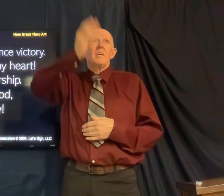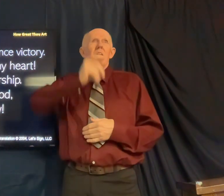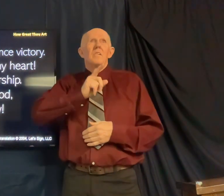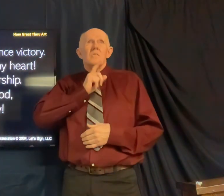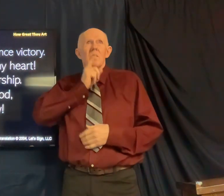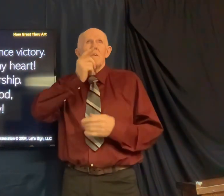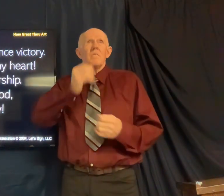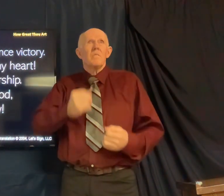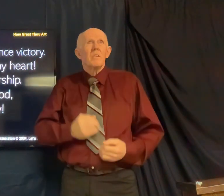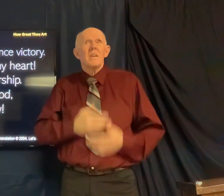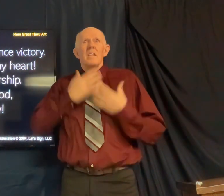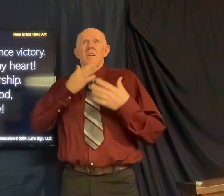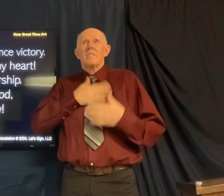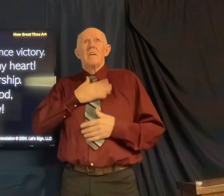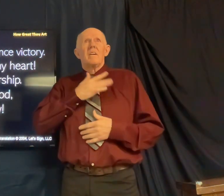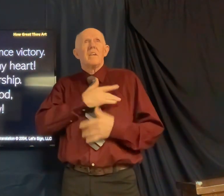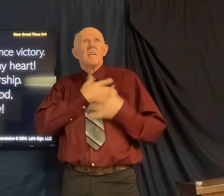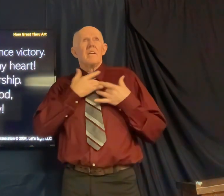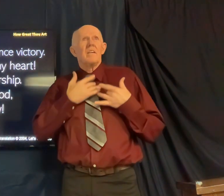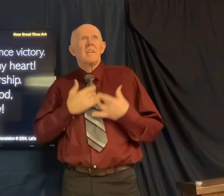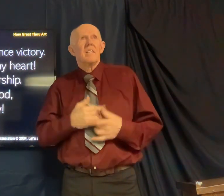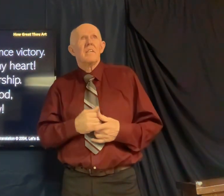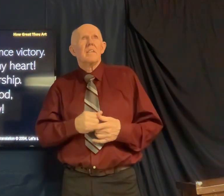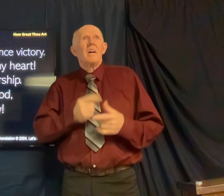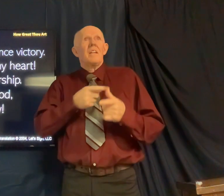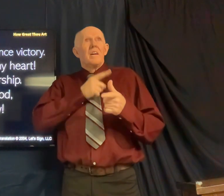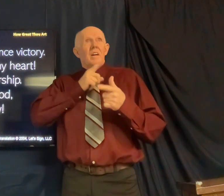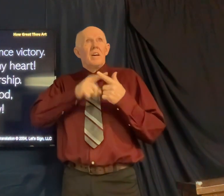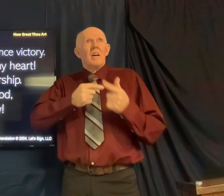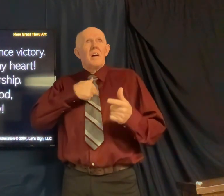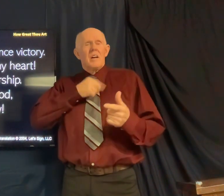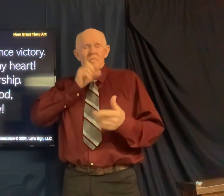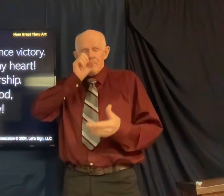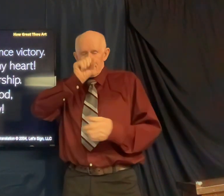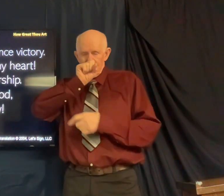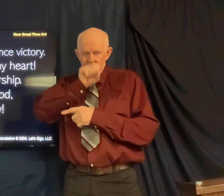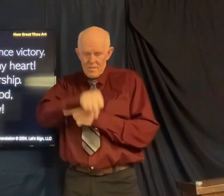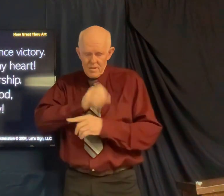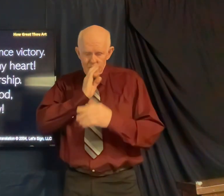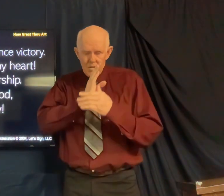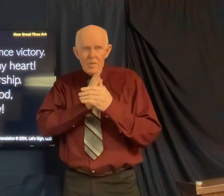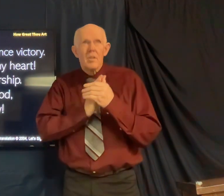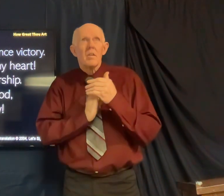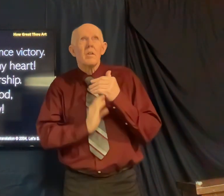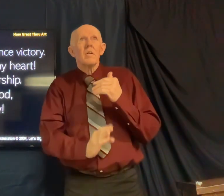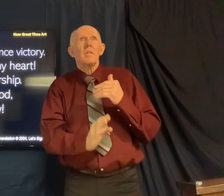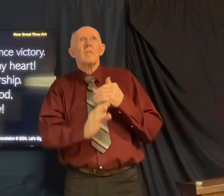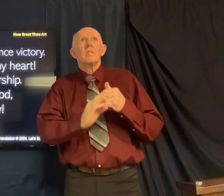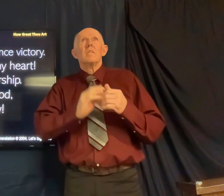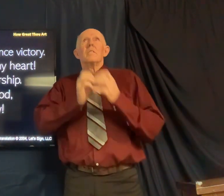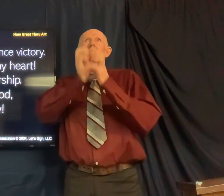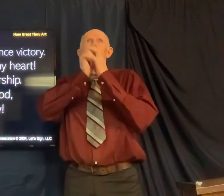you there. It truly inspires my heart. Then I bow in humble